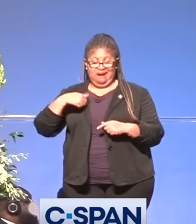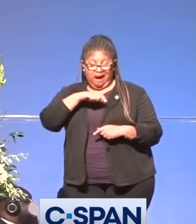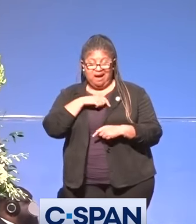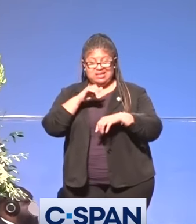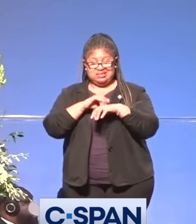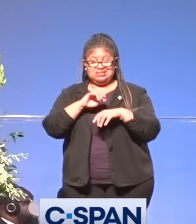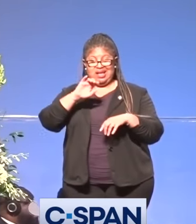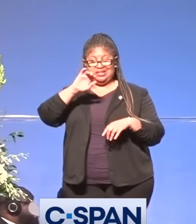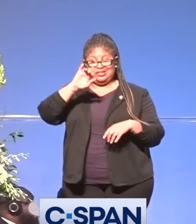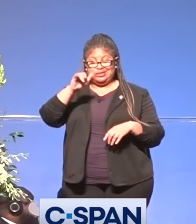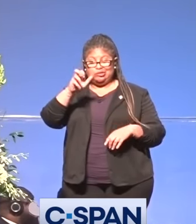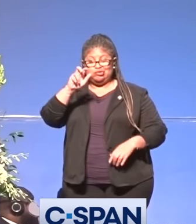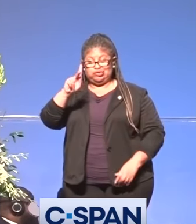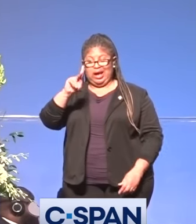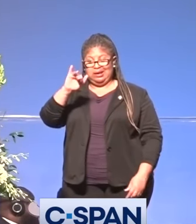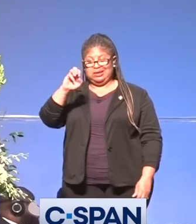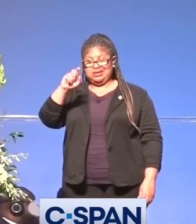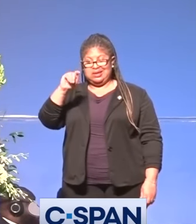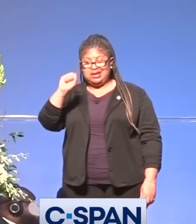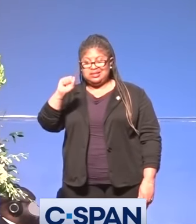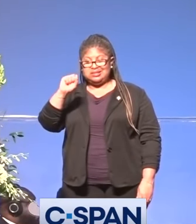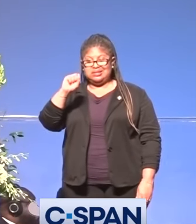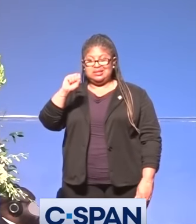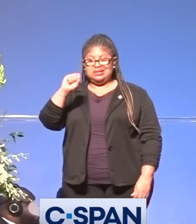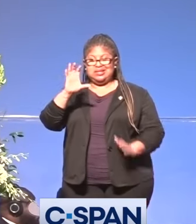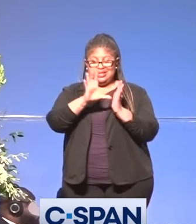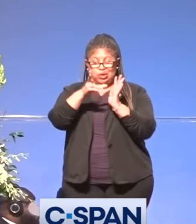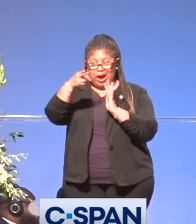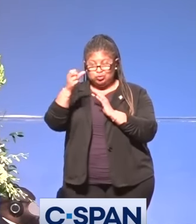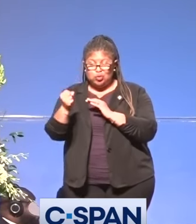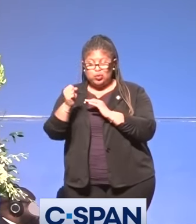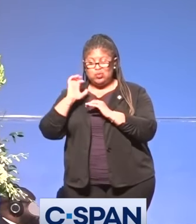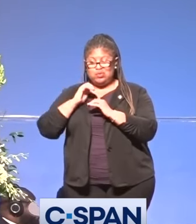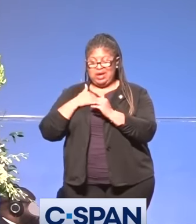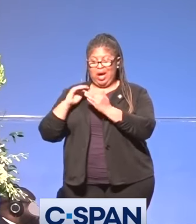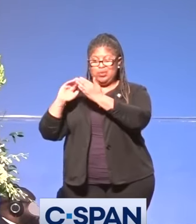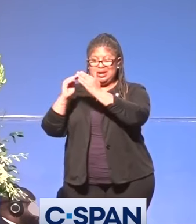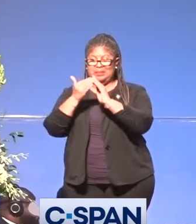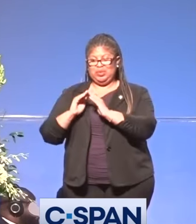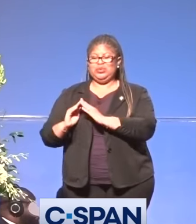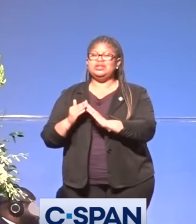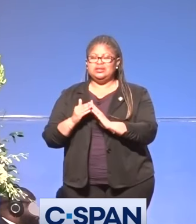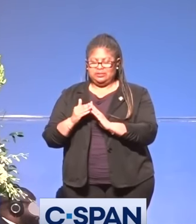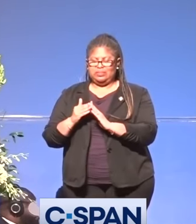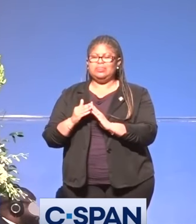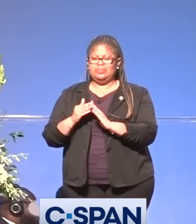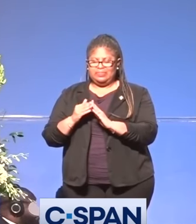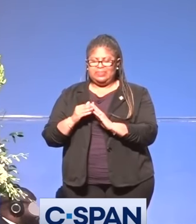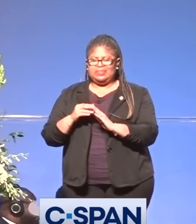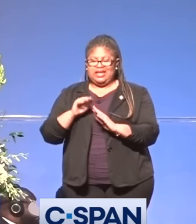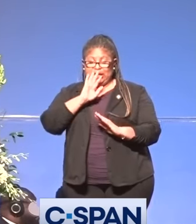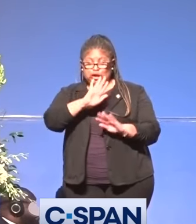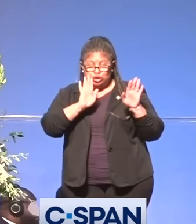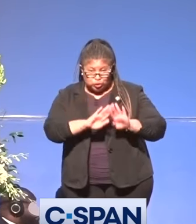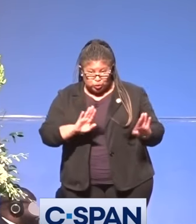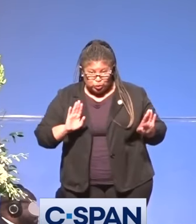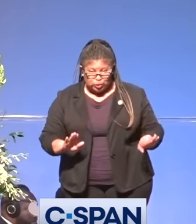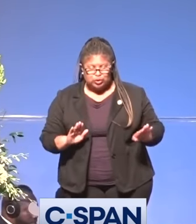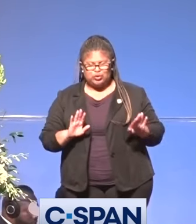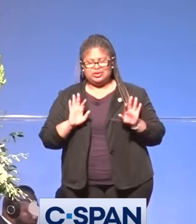Jack Senior High School, our community, of course, his children,